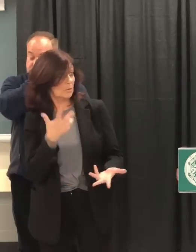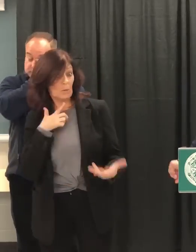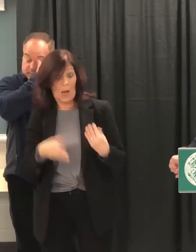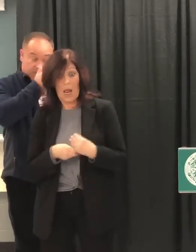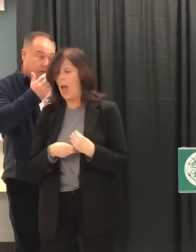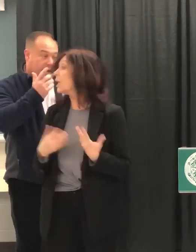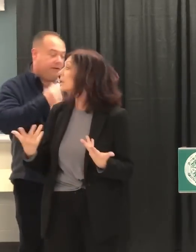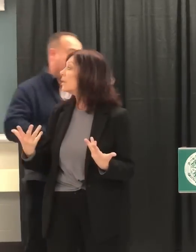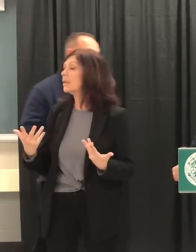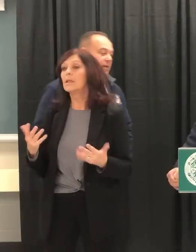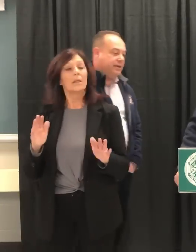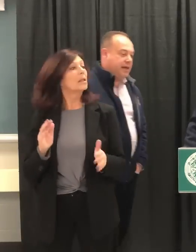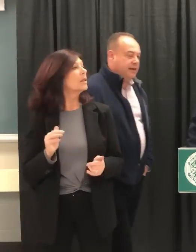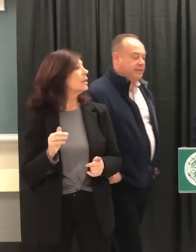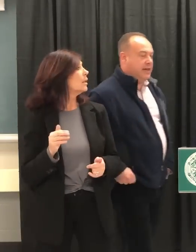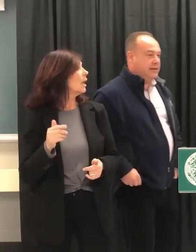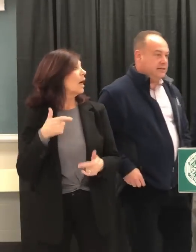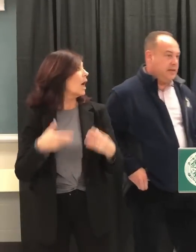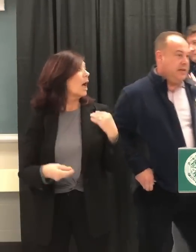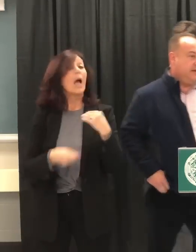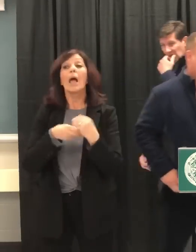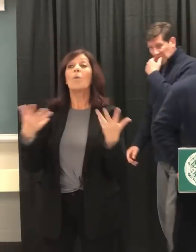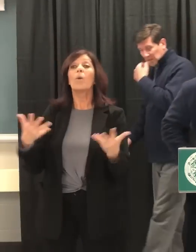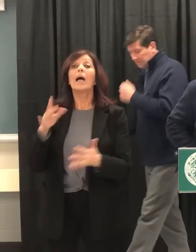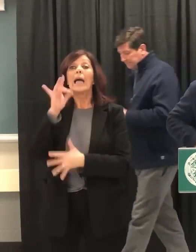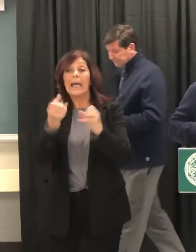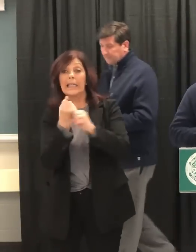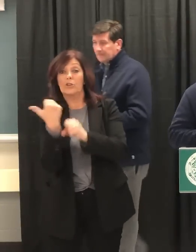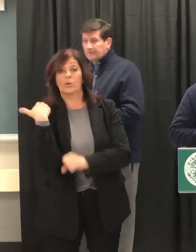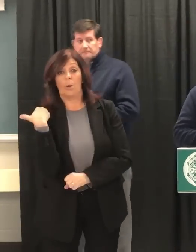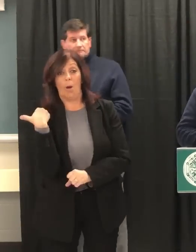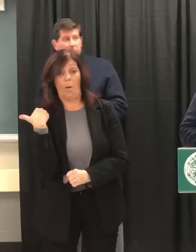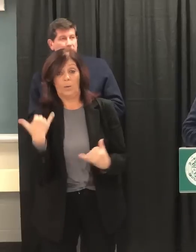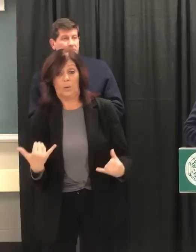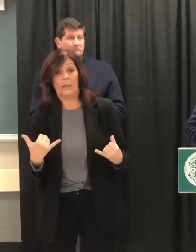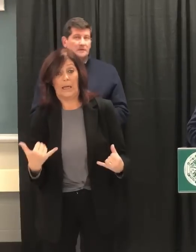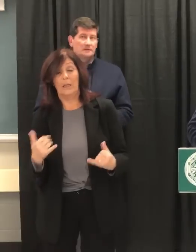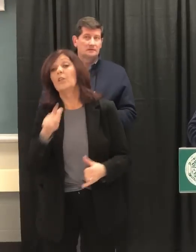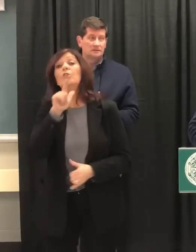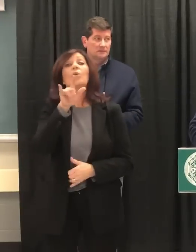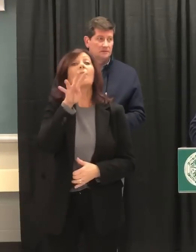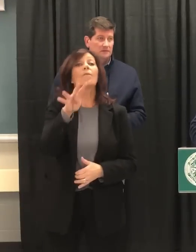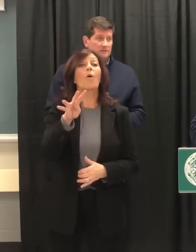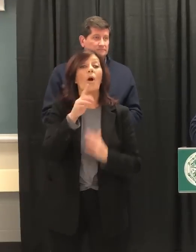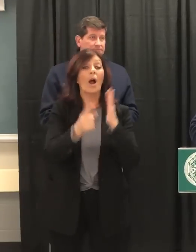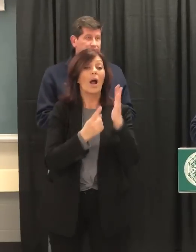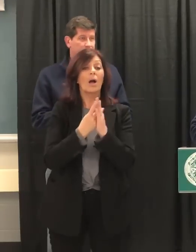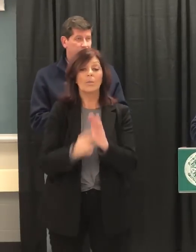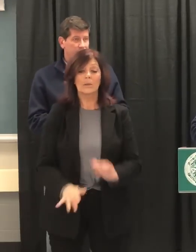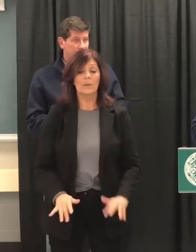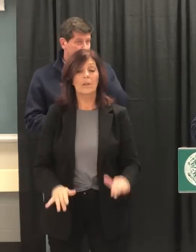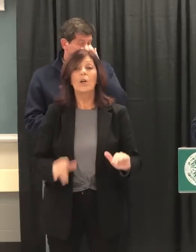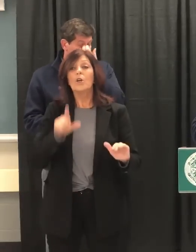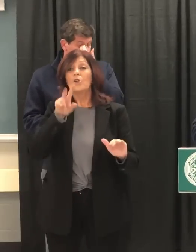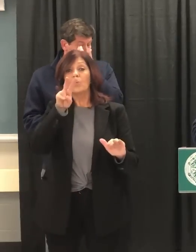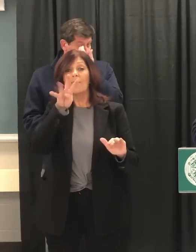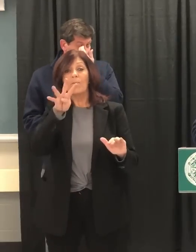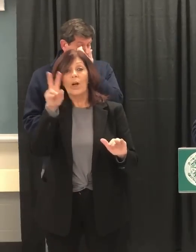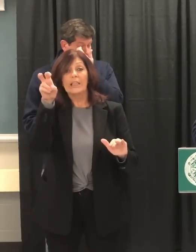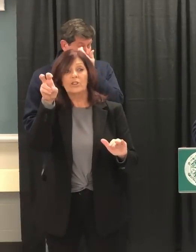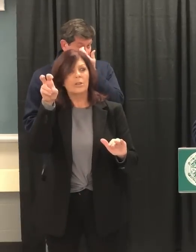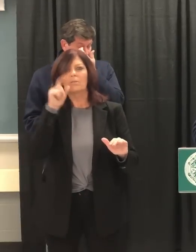anything? All I'd add on that is 8 years ago today, our 24-hour snow total was only 24 inches. We've